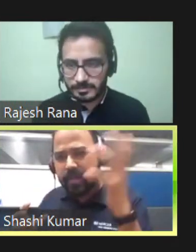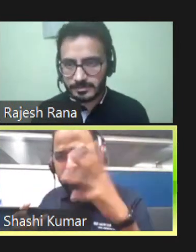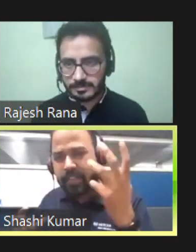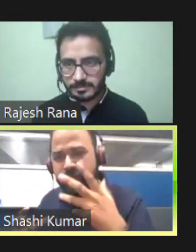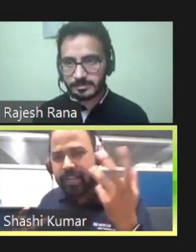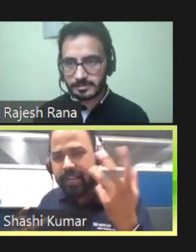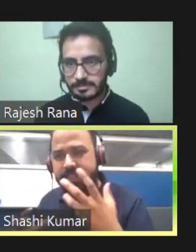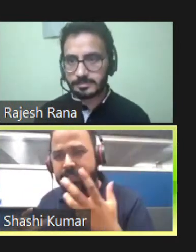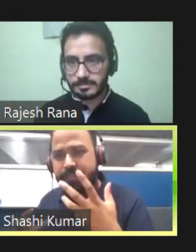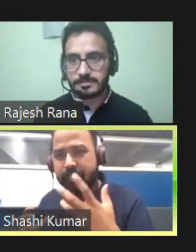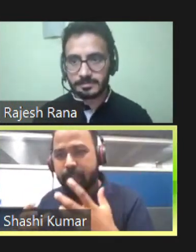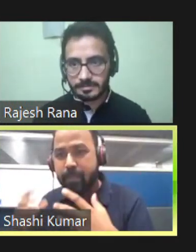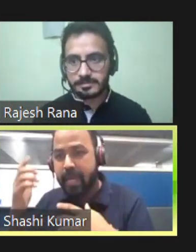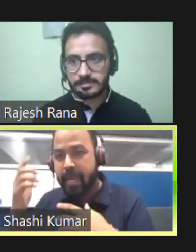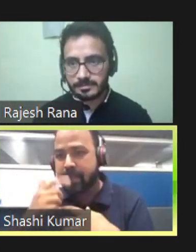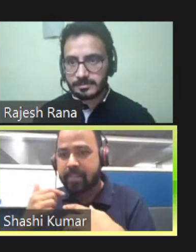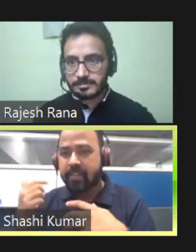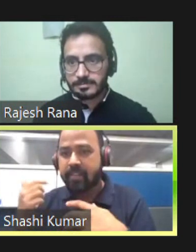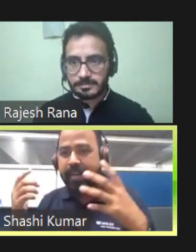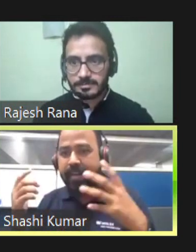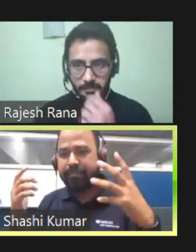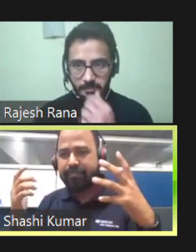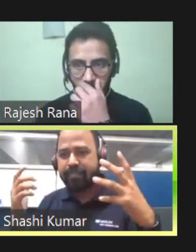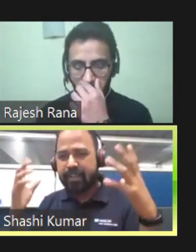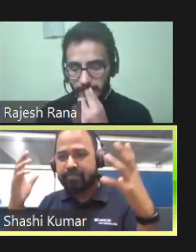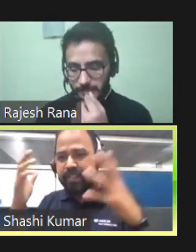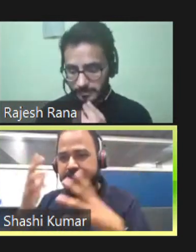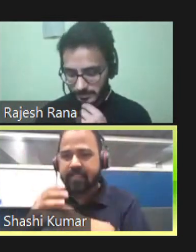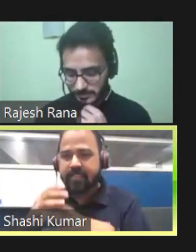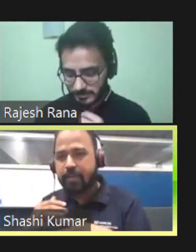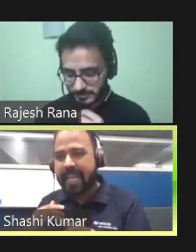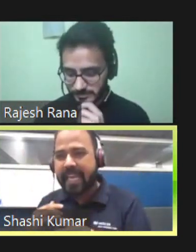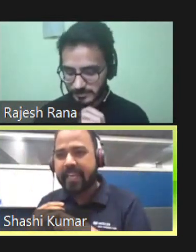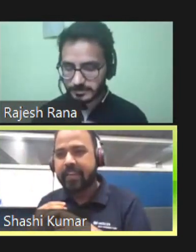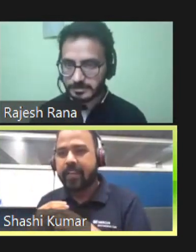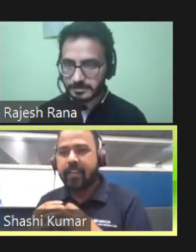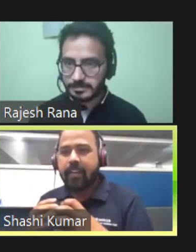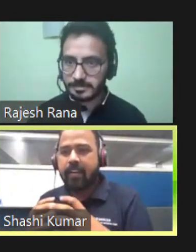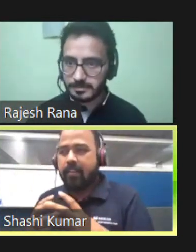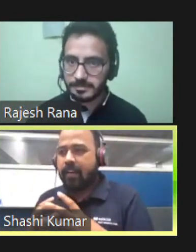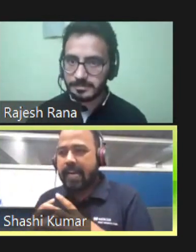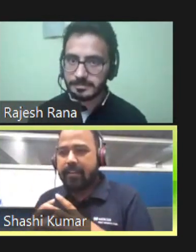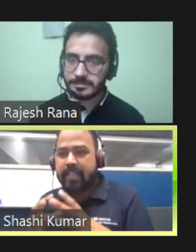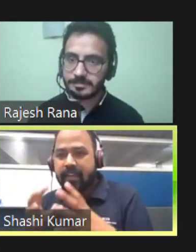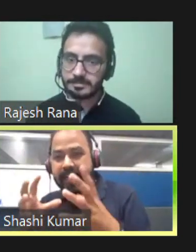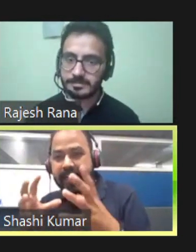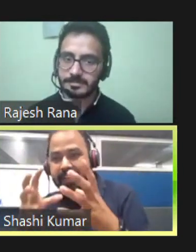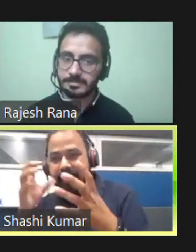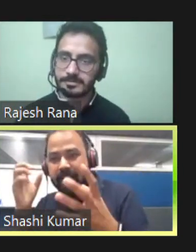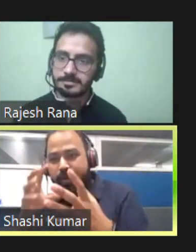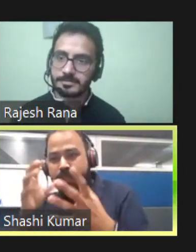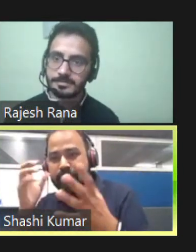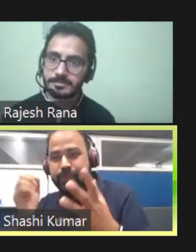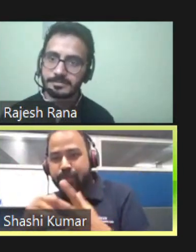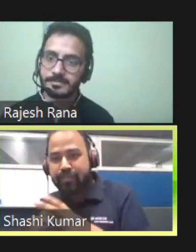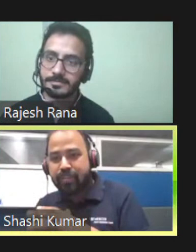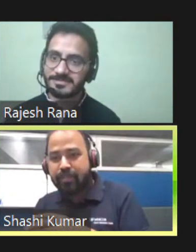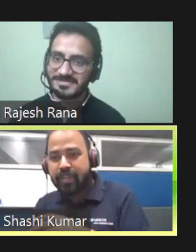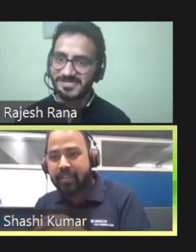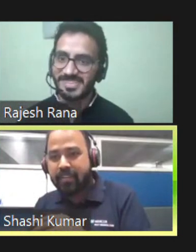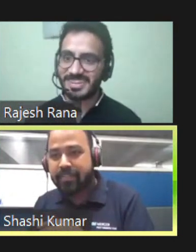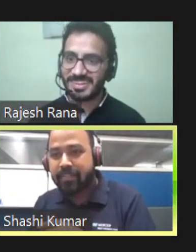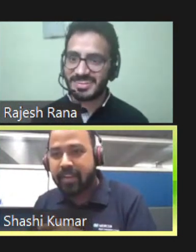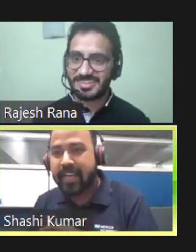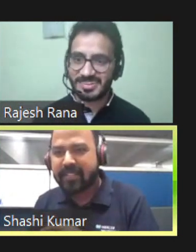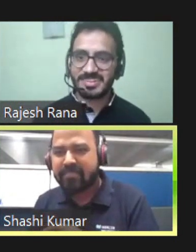seen some of these kids where memes, right? Only faces are playing, and we are getting all the story